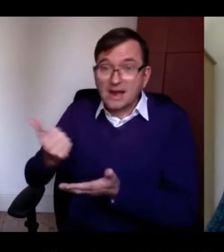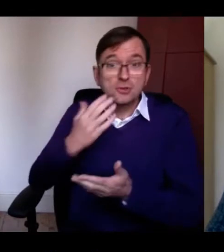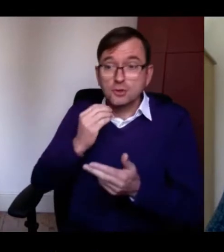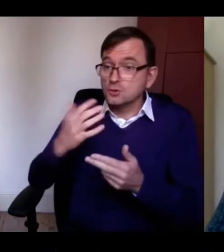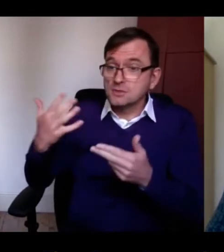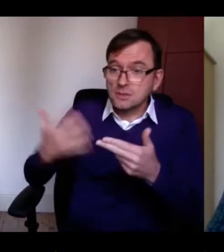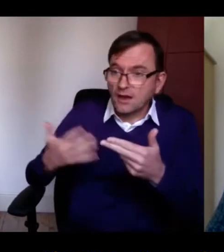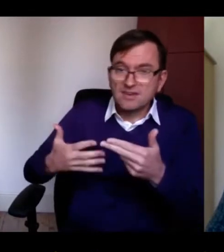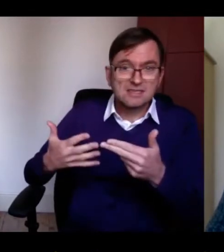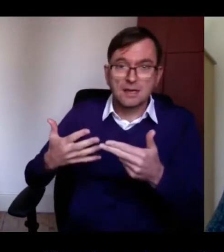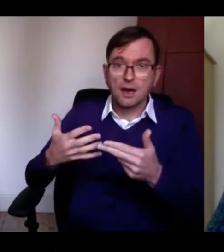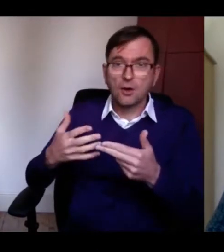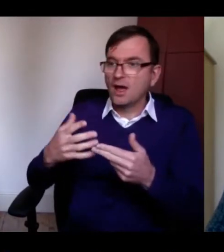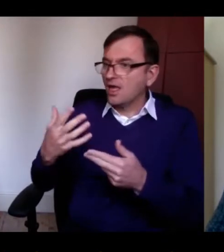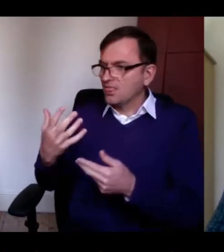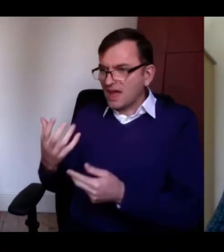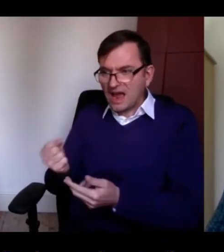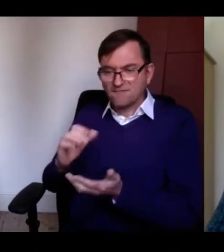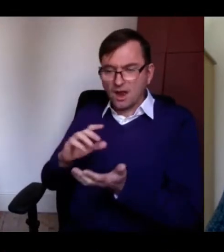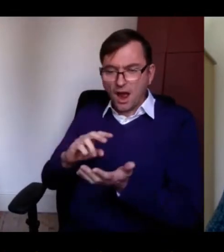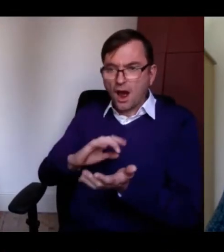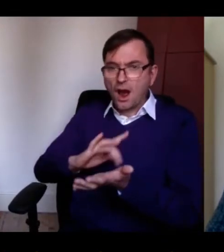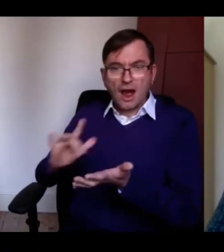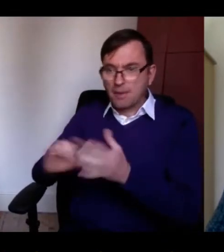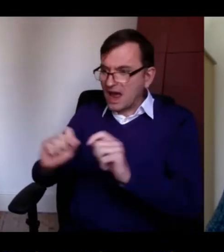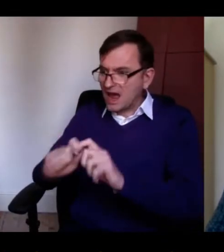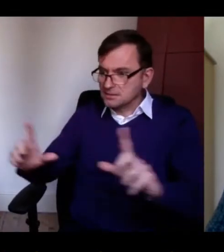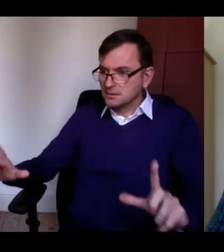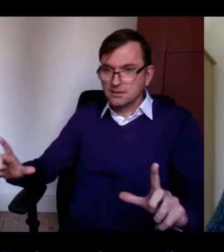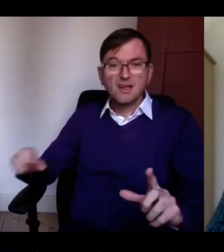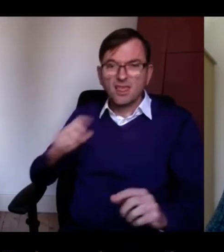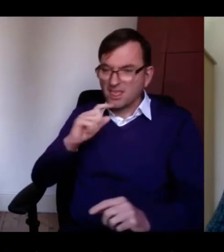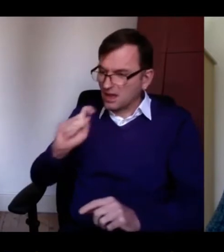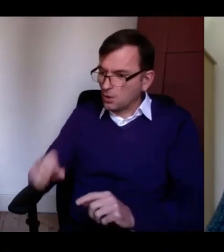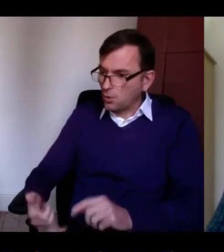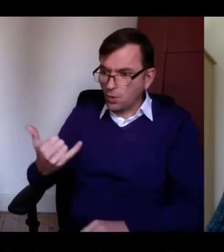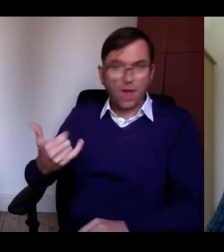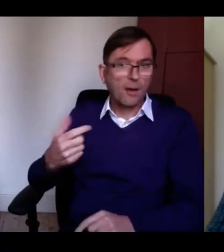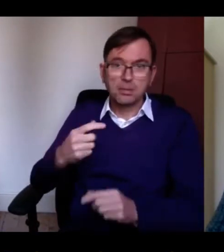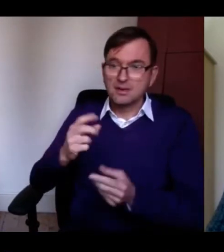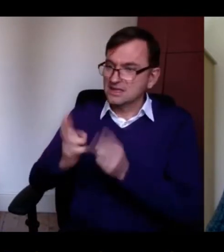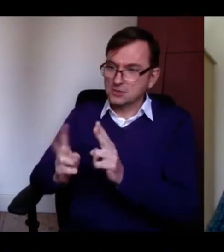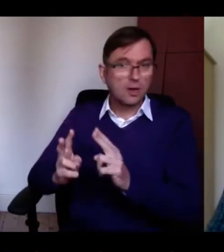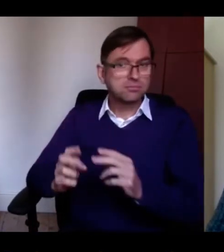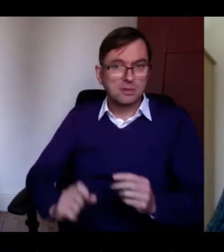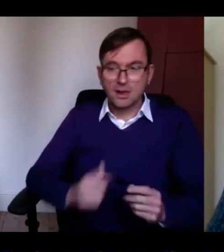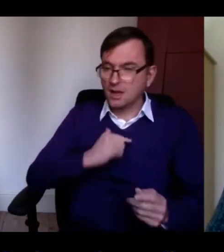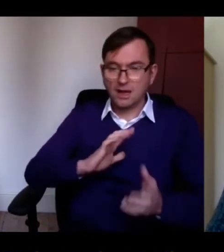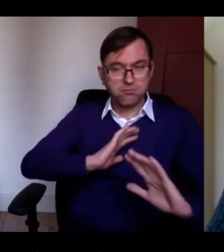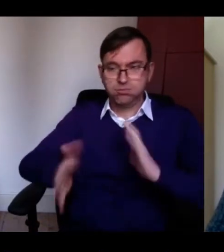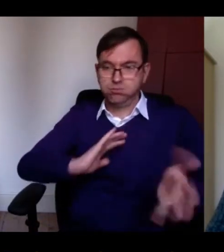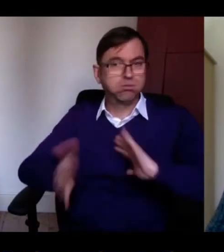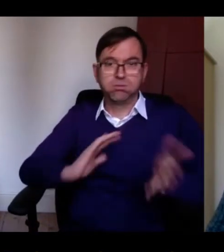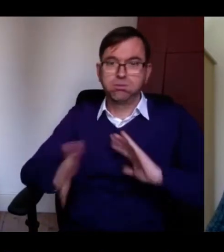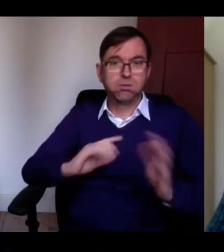with me, use it. Banks, you know, other services, they